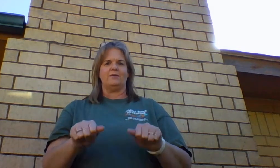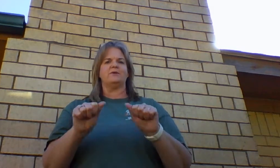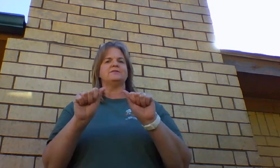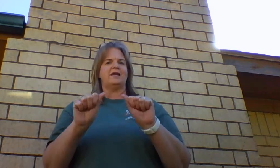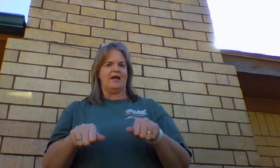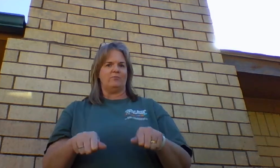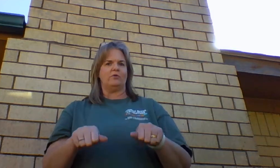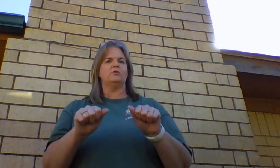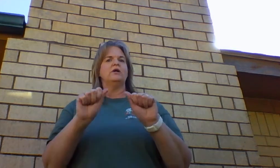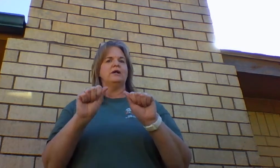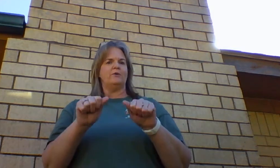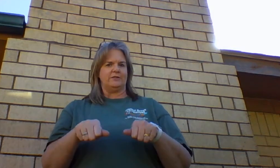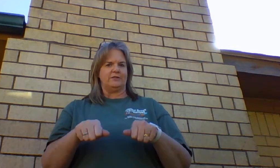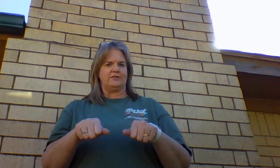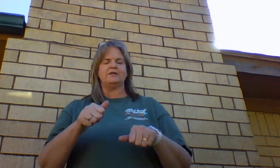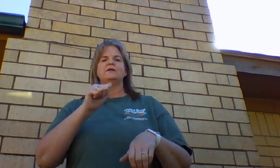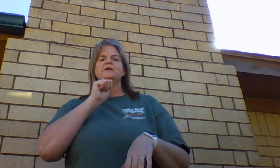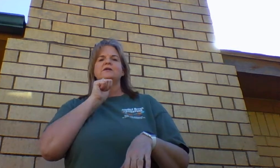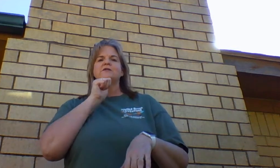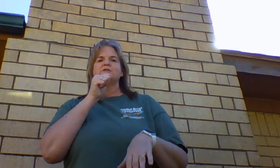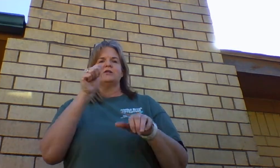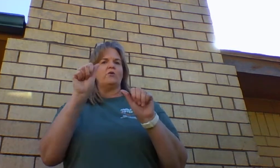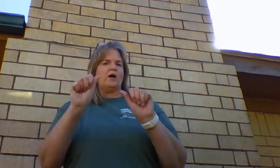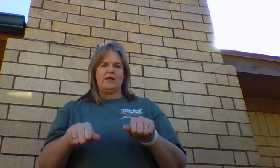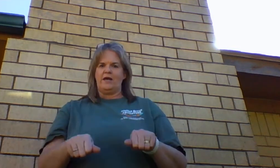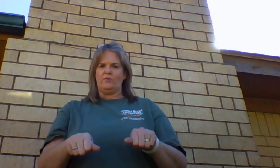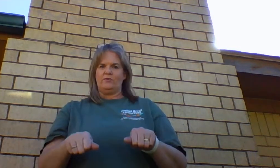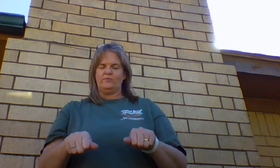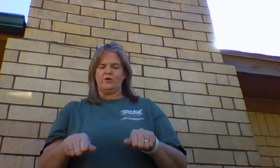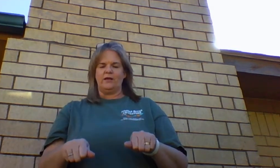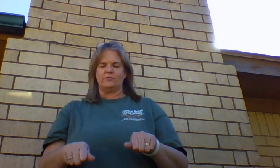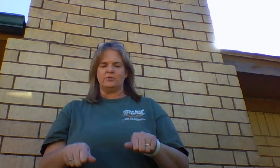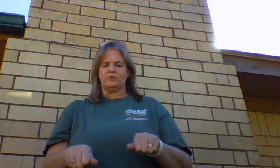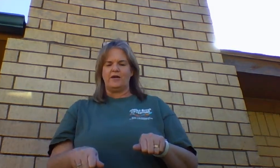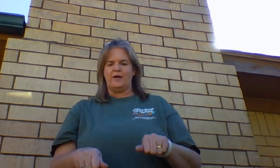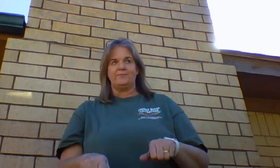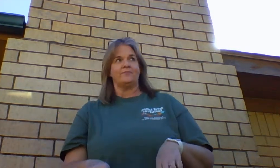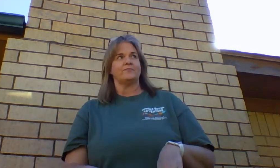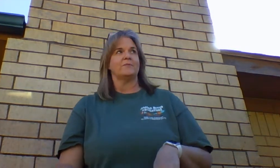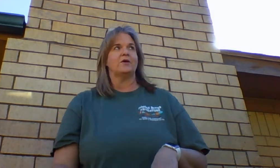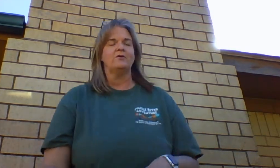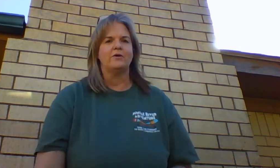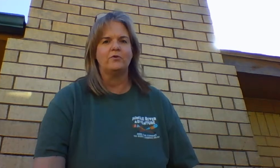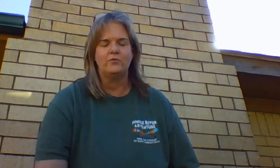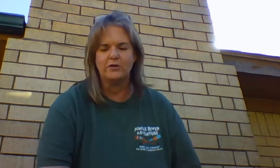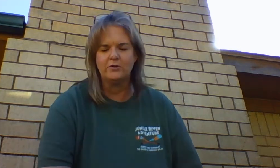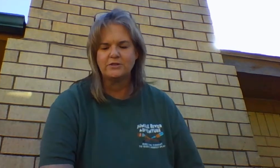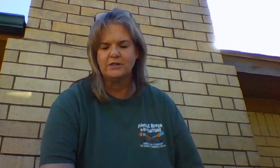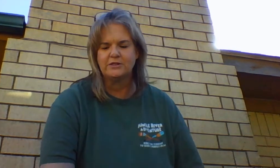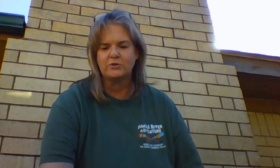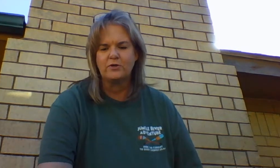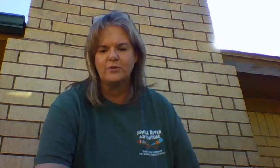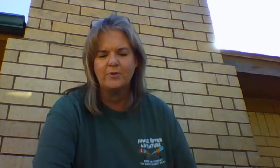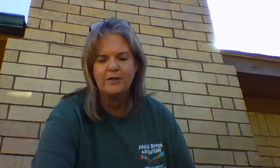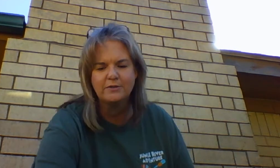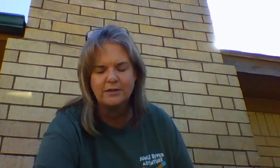means able, ability. So unable, not able to do that. Oh, I don't know if you can hear those kids screaming. Apparently there's